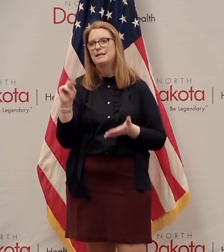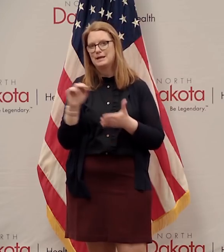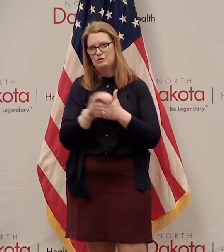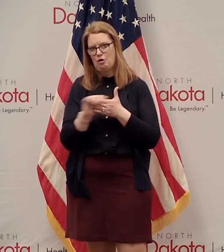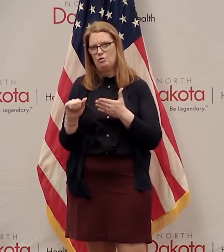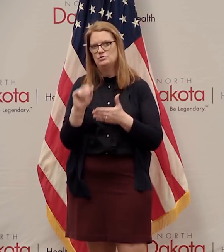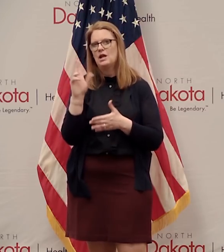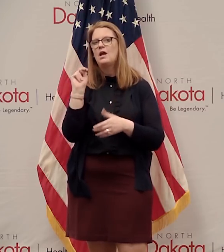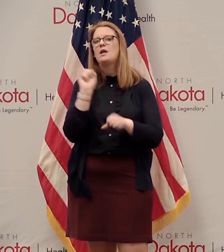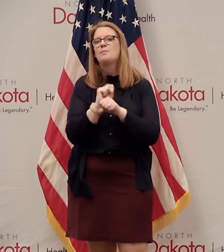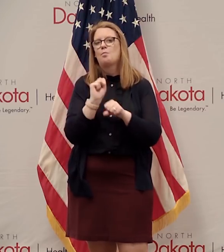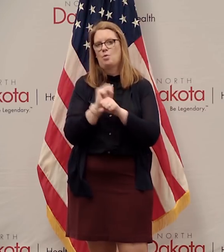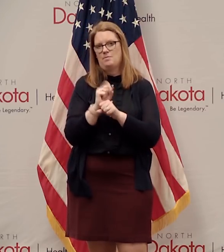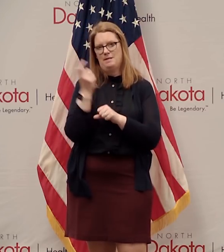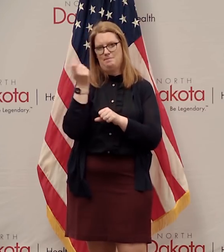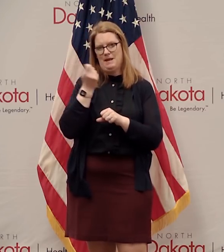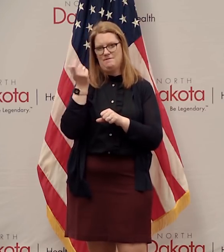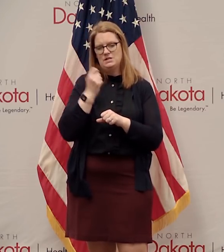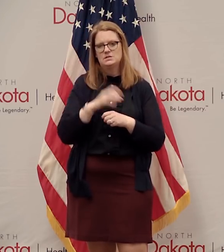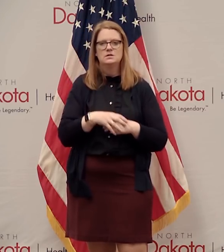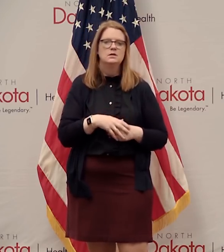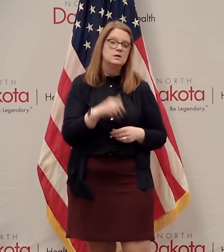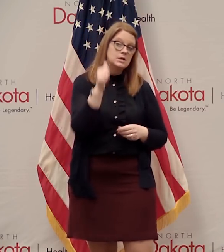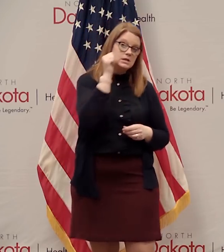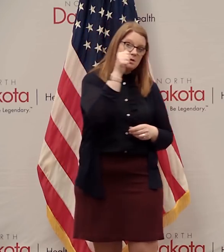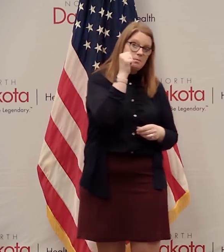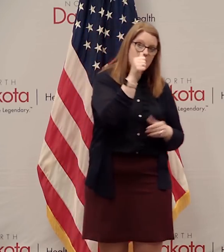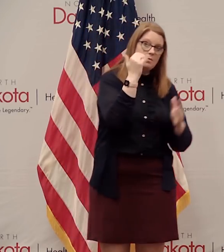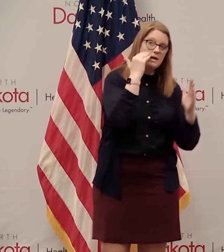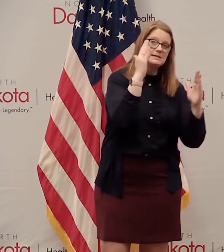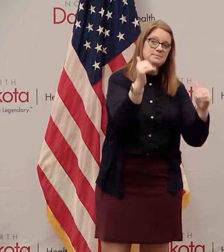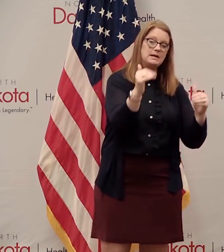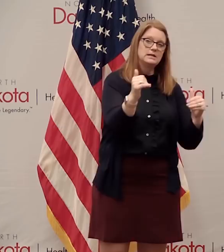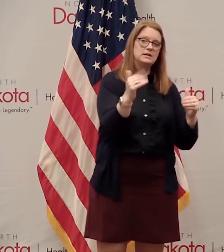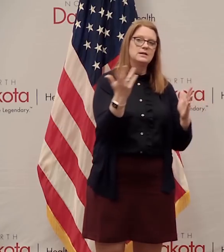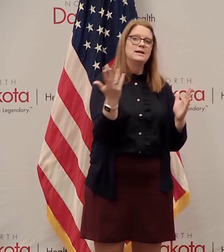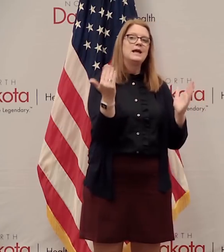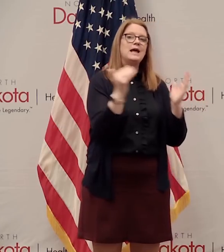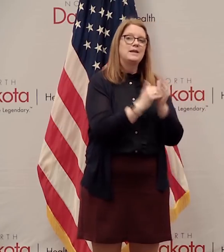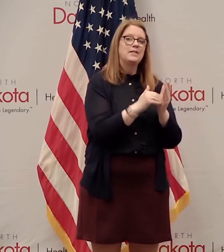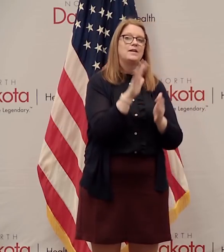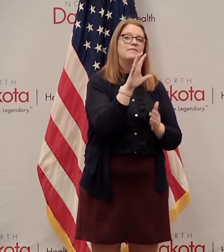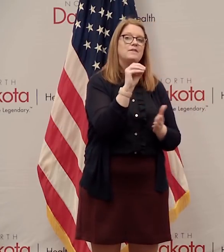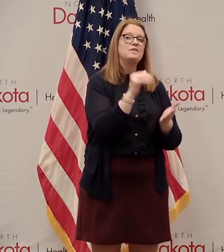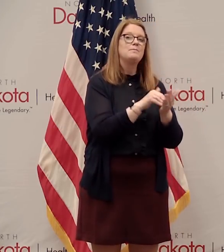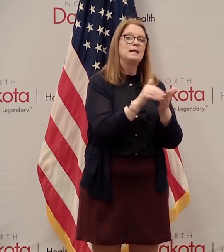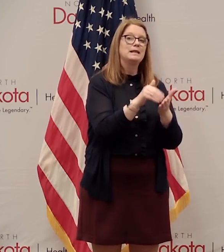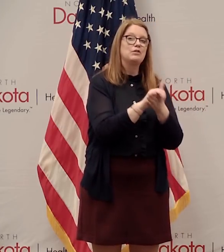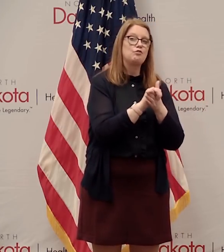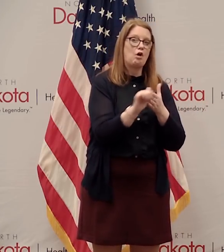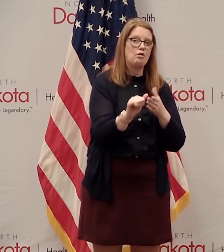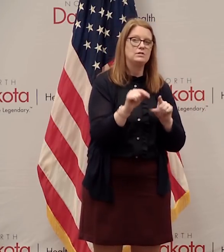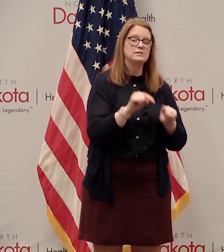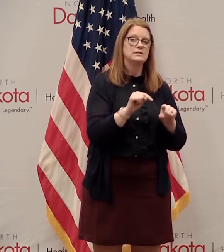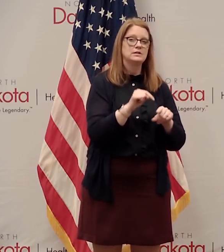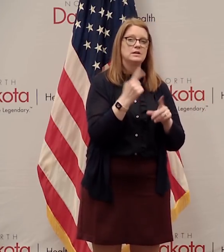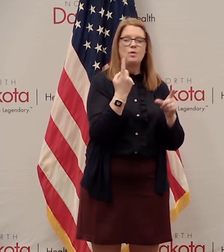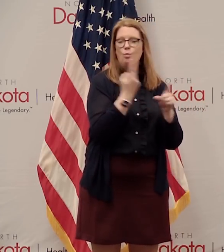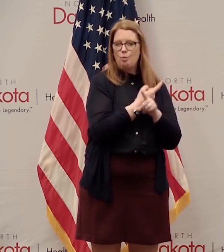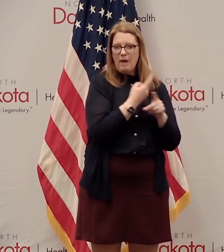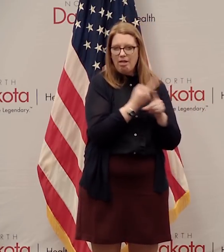in unemployment benefits. Tomorrow, we are expecting to pay out another $50 million, and this would include the